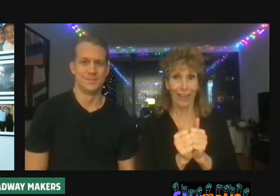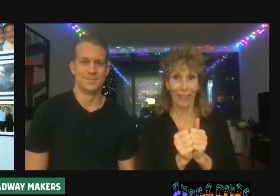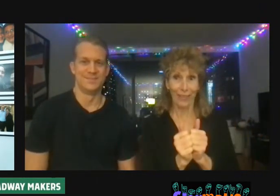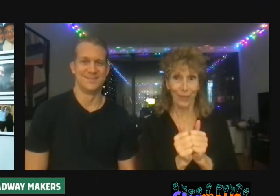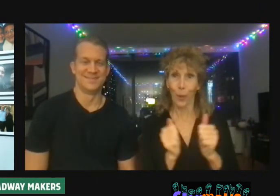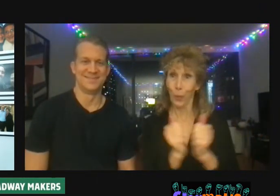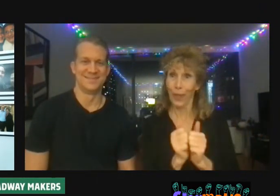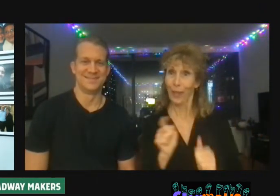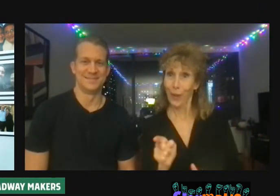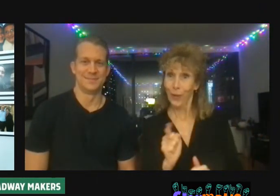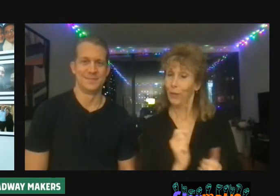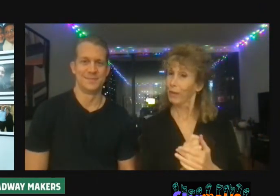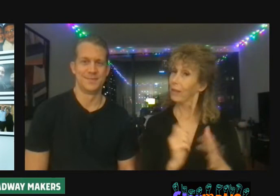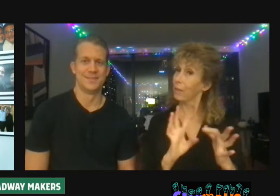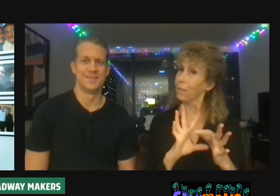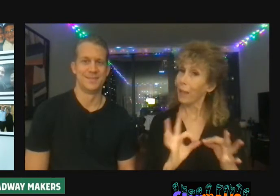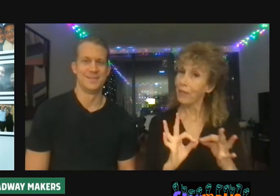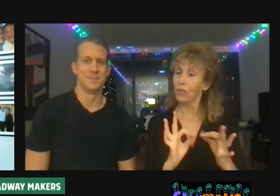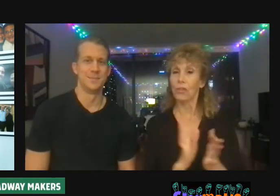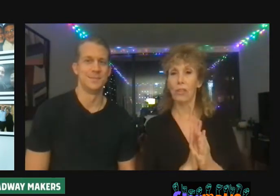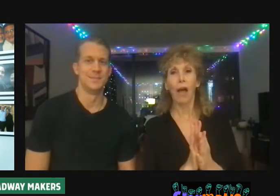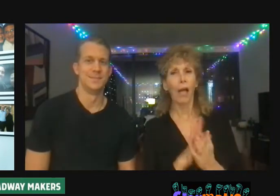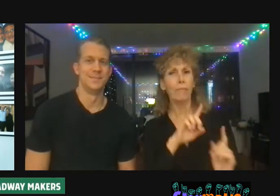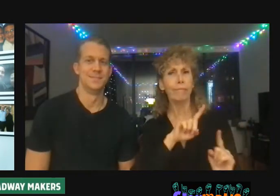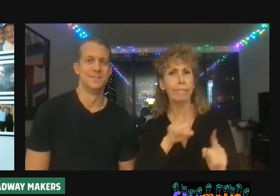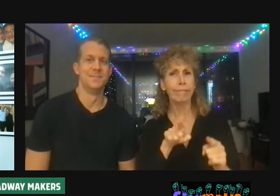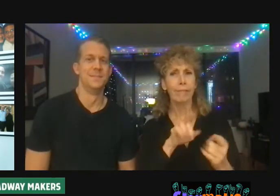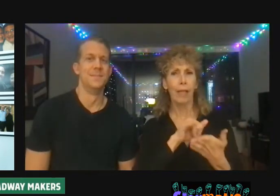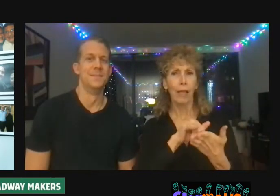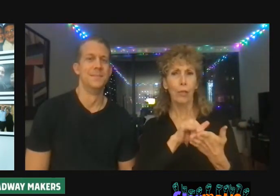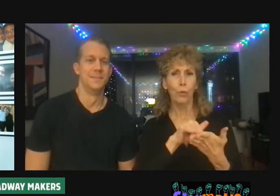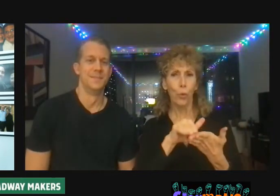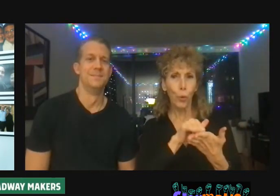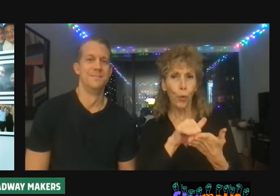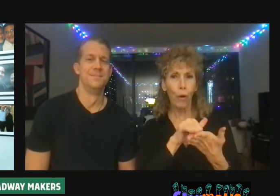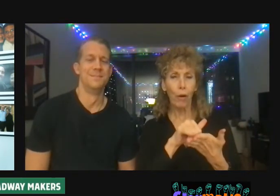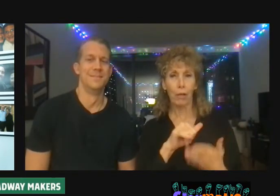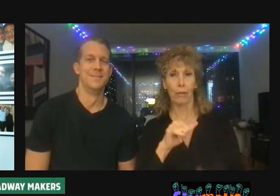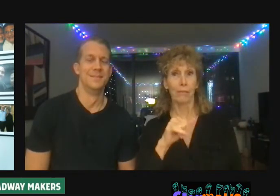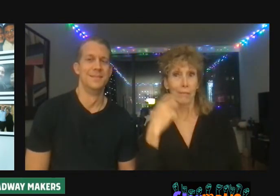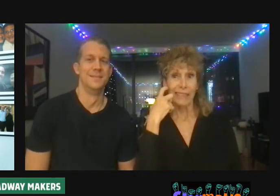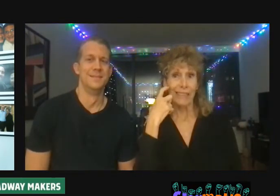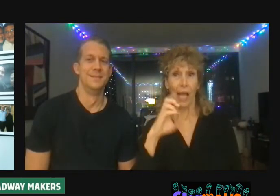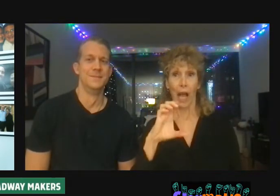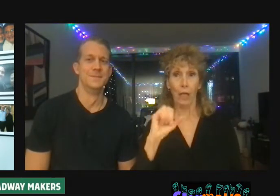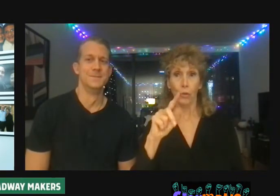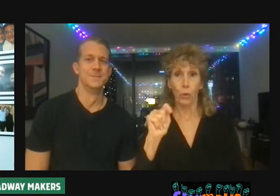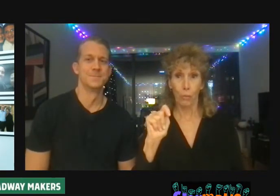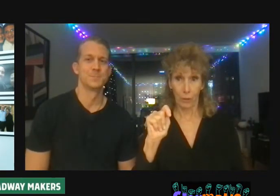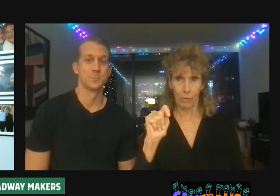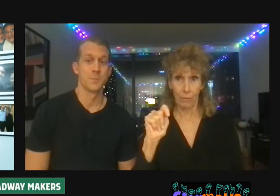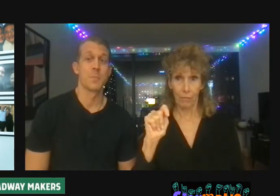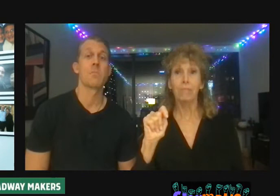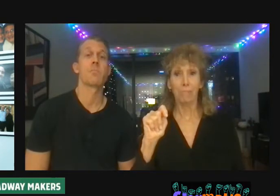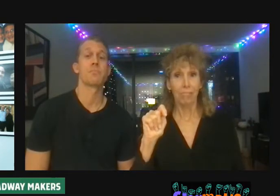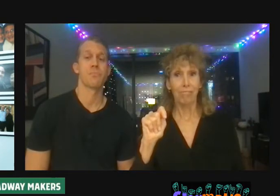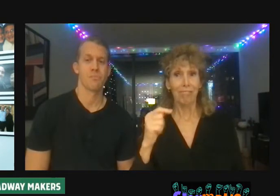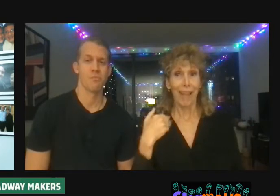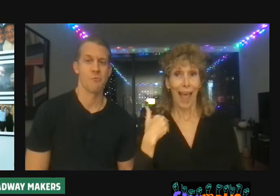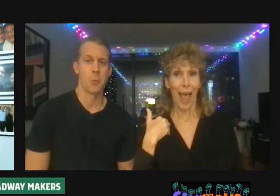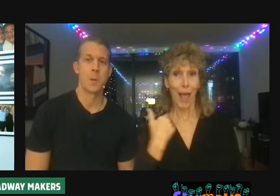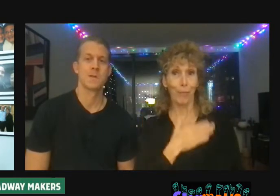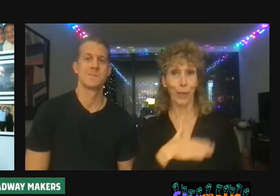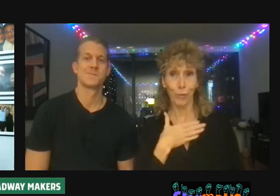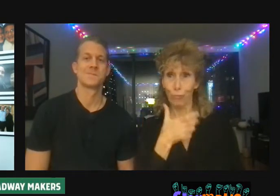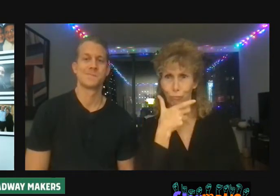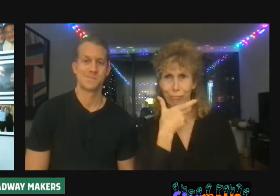As I mentioned, I was in New York in October and had the pleasure of seeing To Kill a